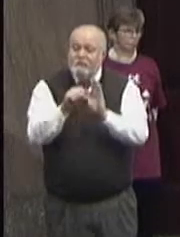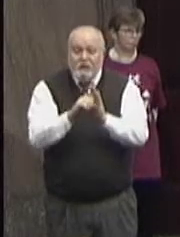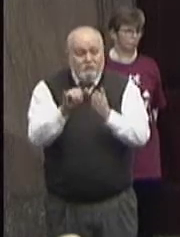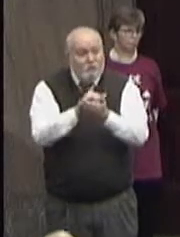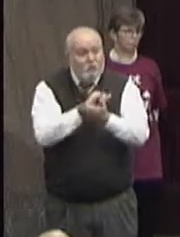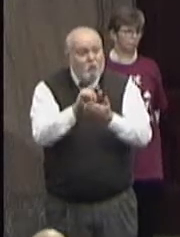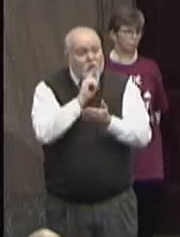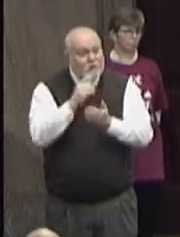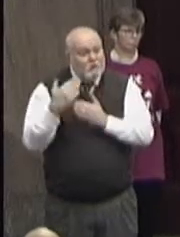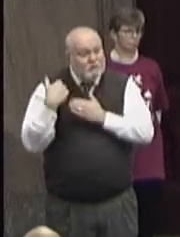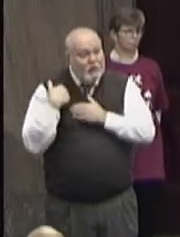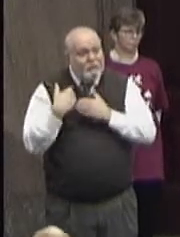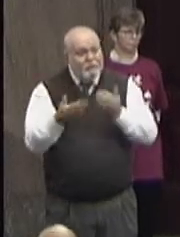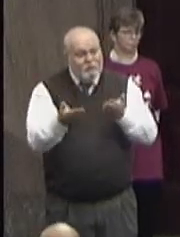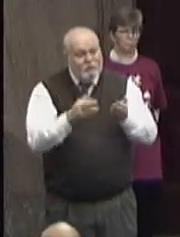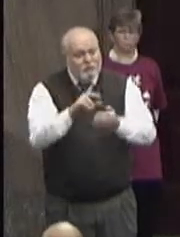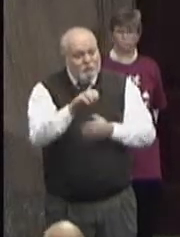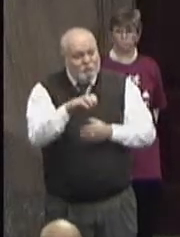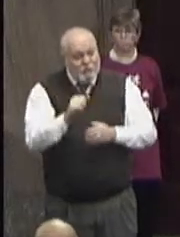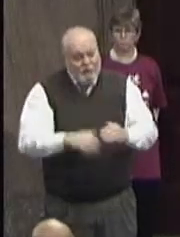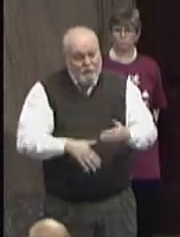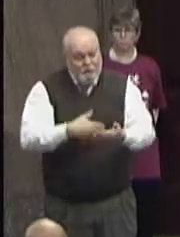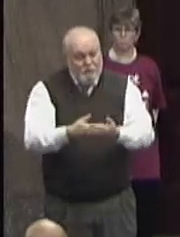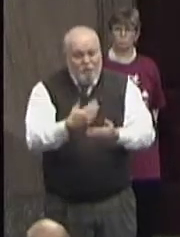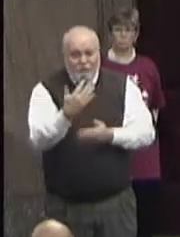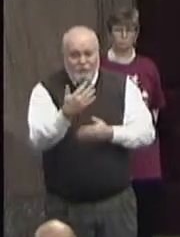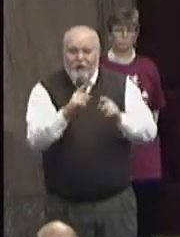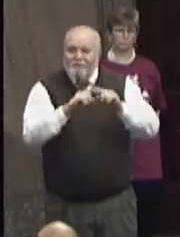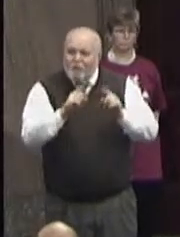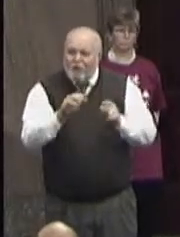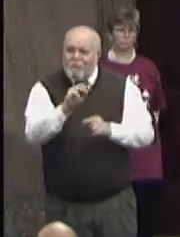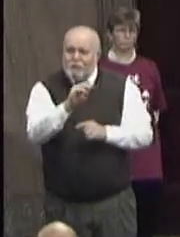for service rates in birth to 5, but Monroe County